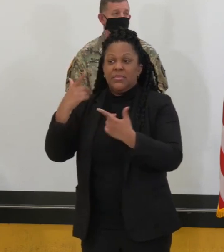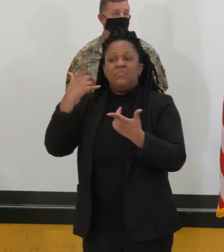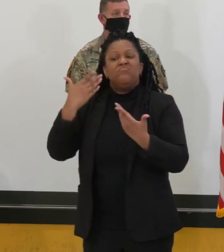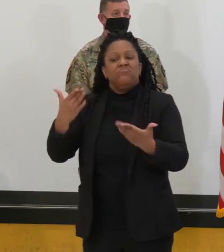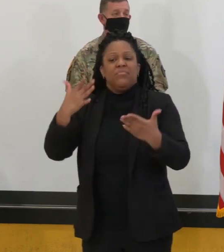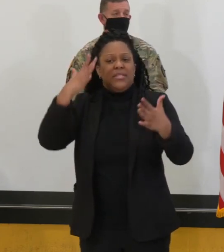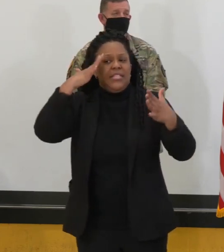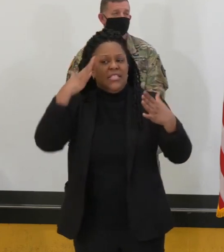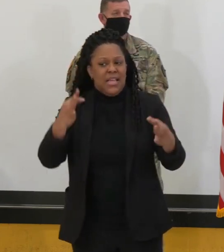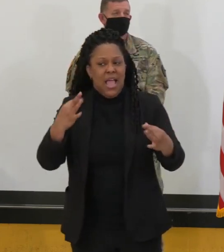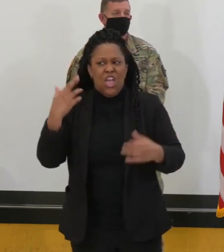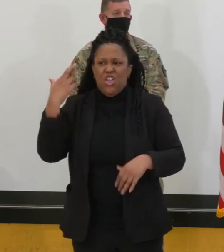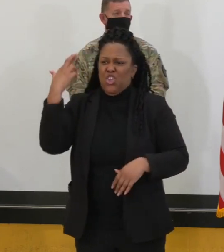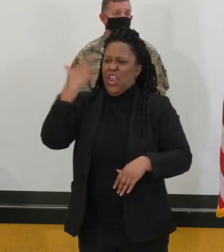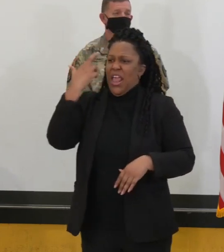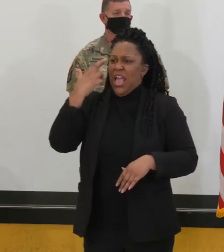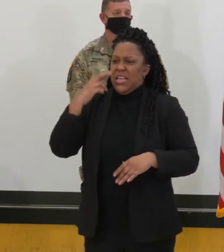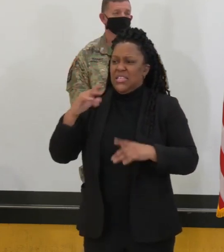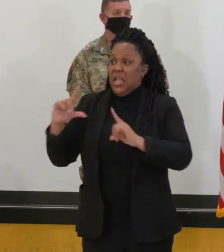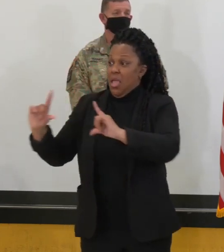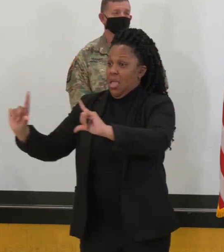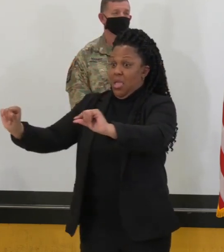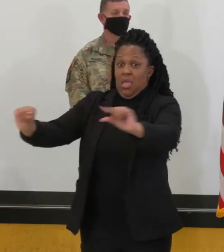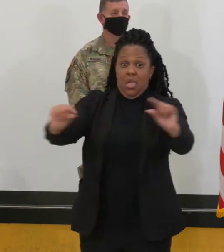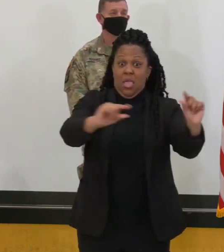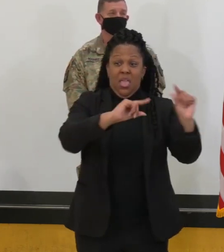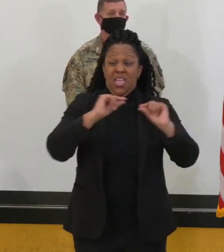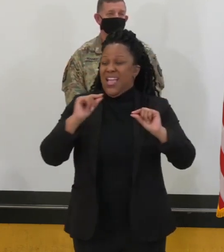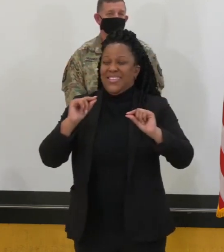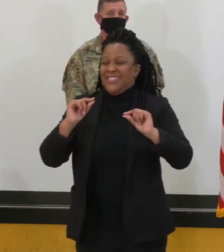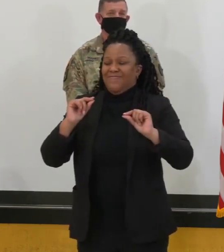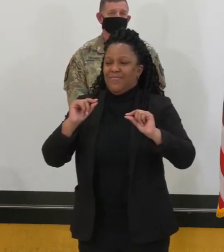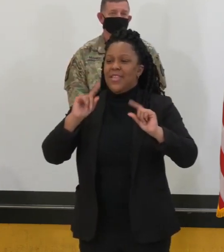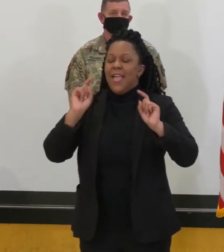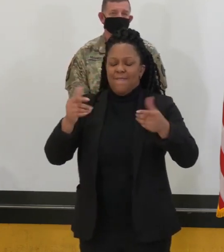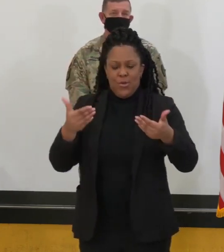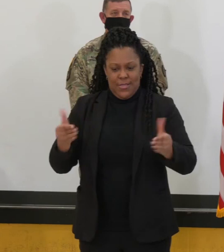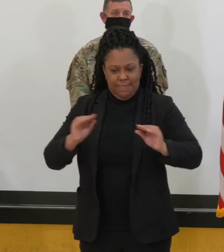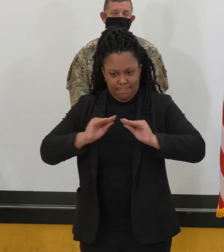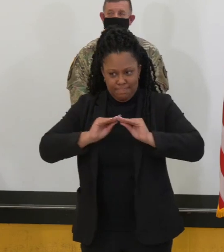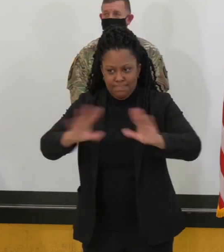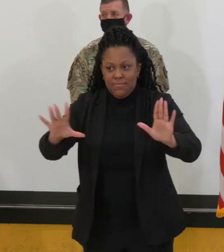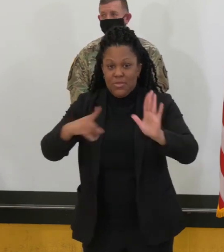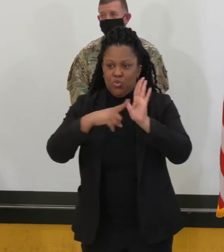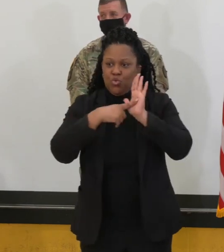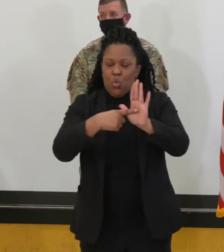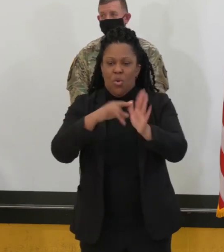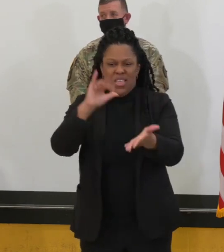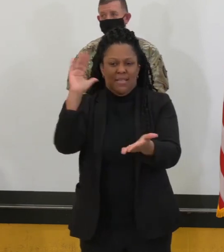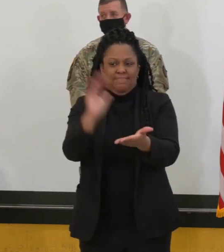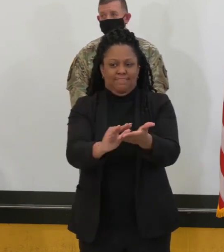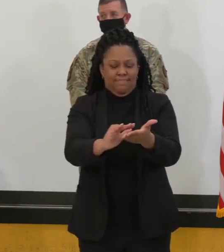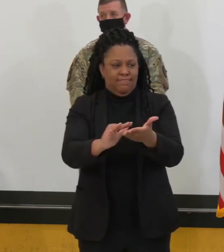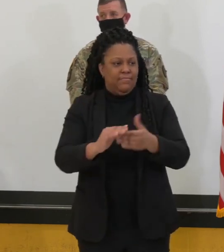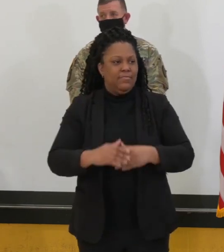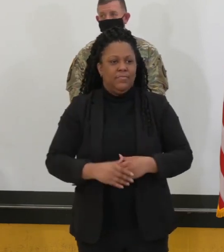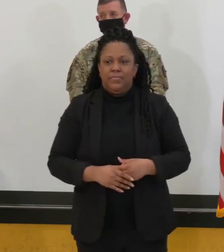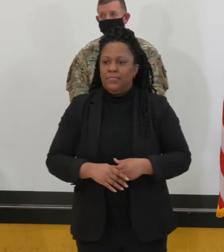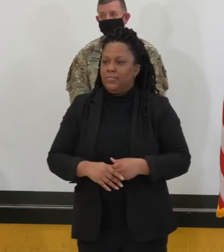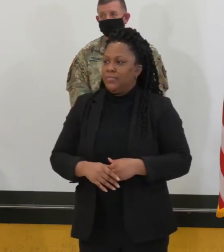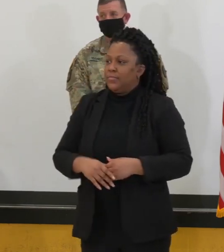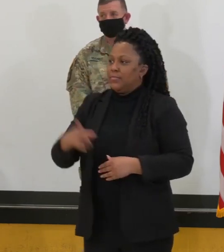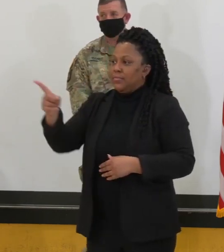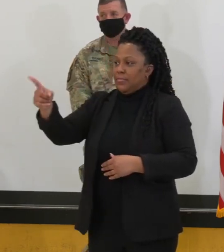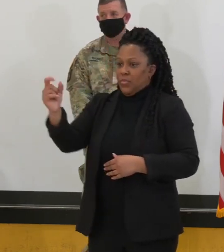it before when chiefs of police have released body cam video under similar circumstances. Commissioner, can you tell us more about what precipitated